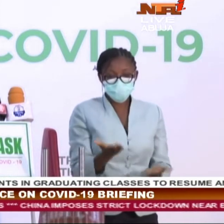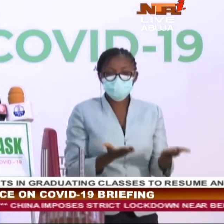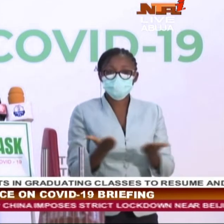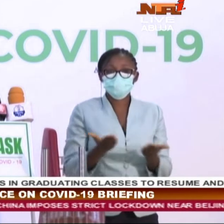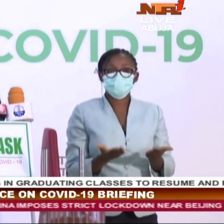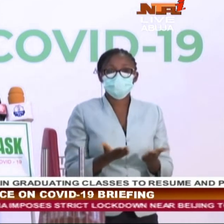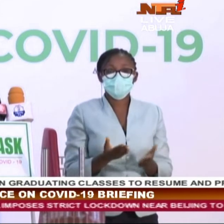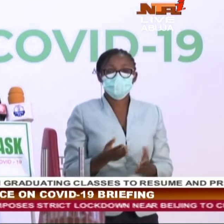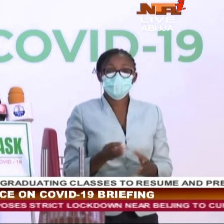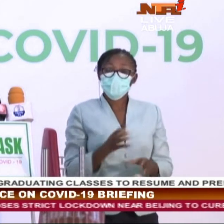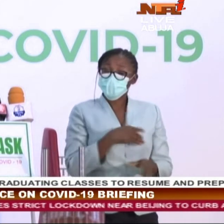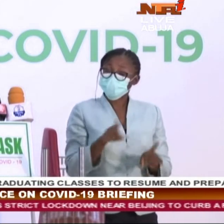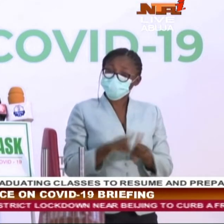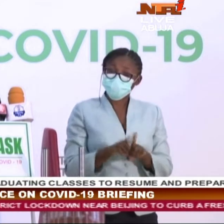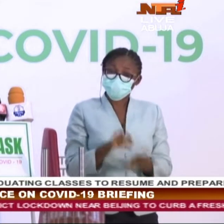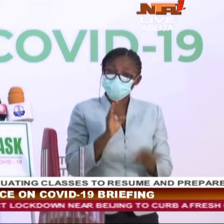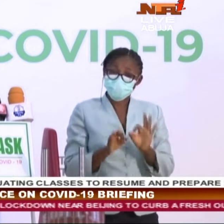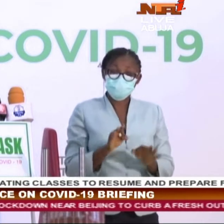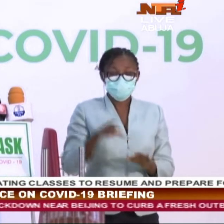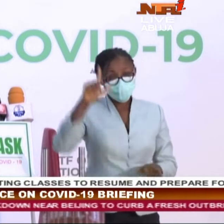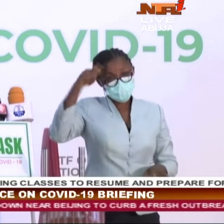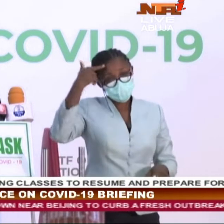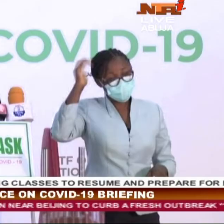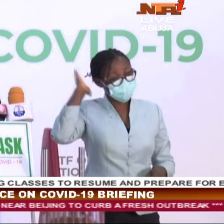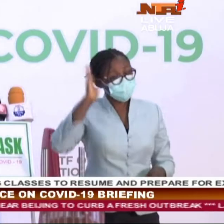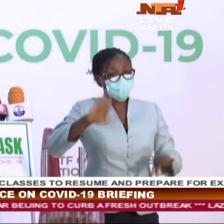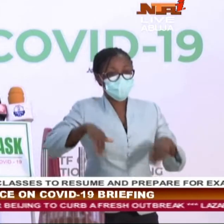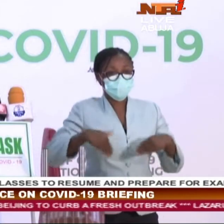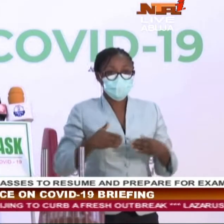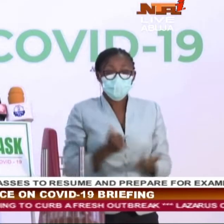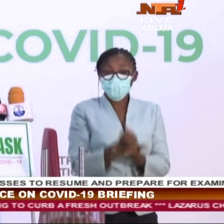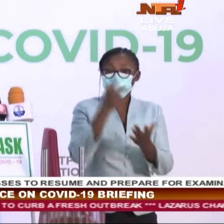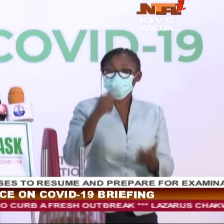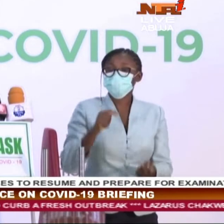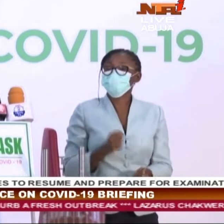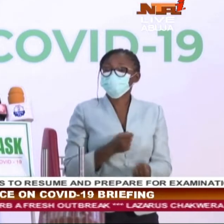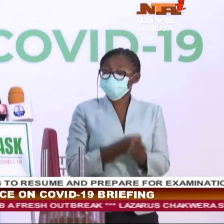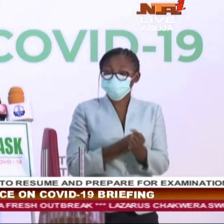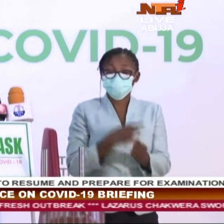As to whether government would help the industry, I believe Friday